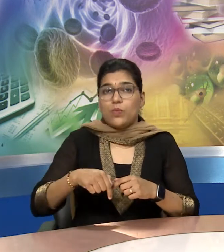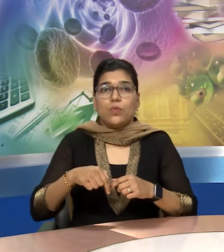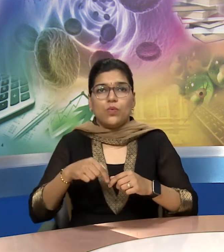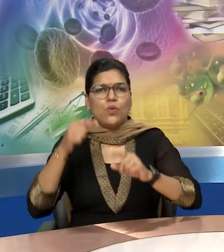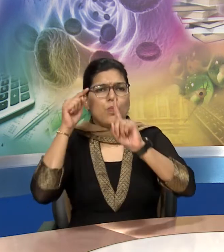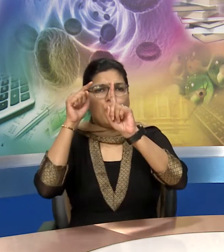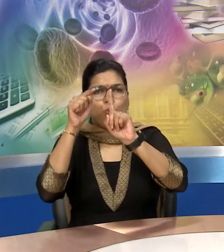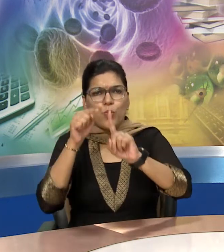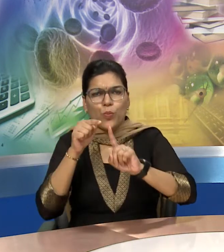Now,